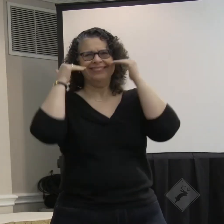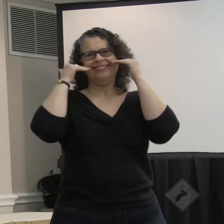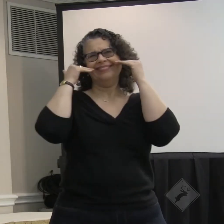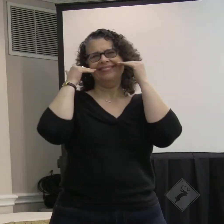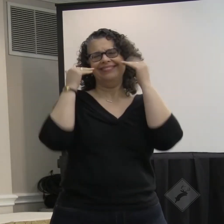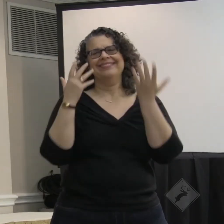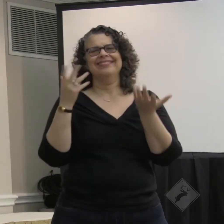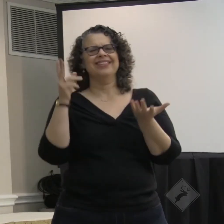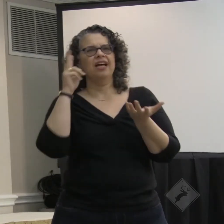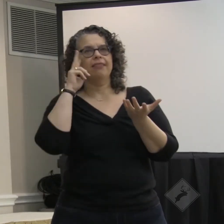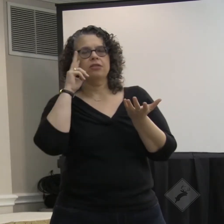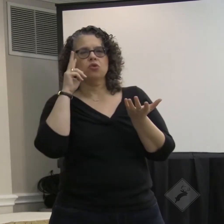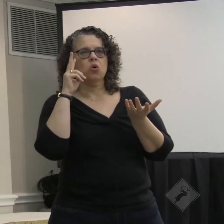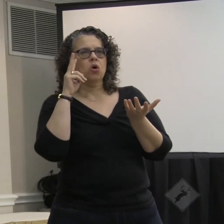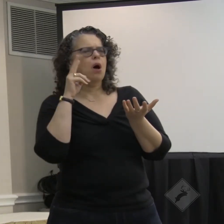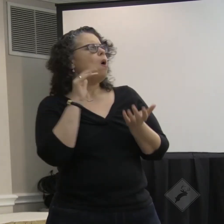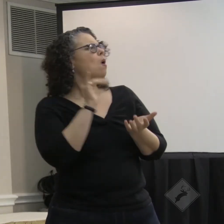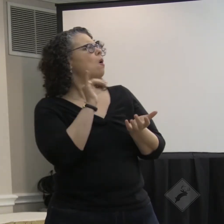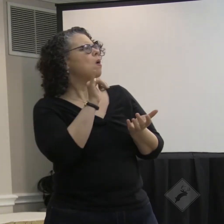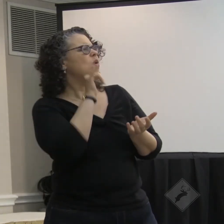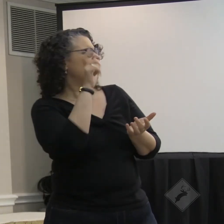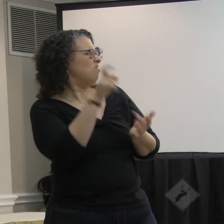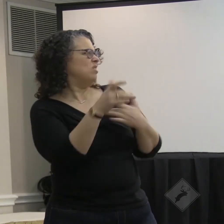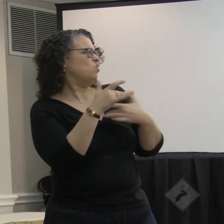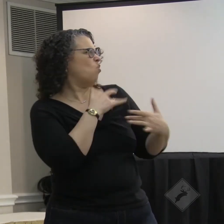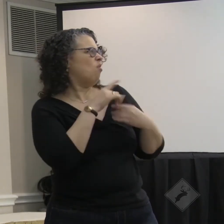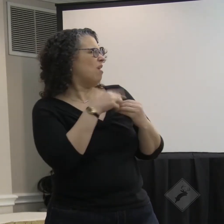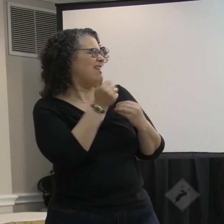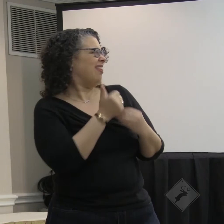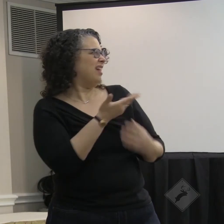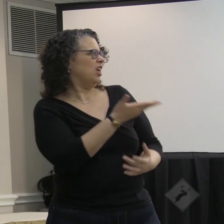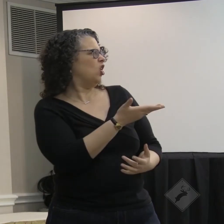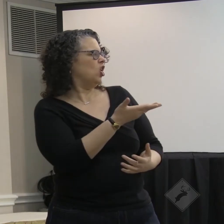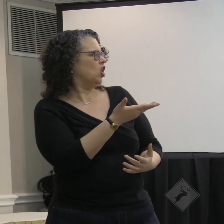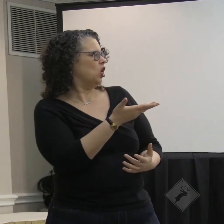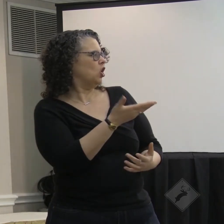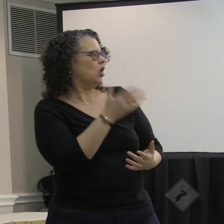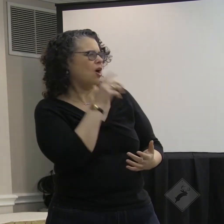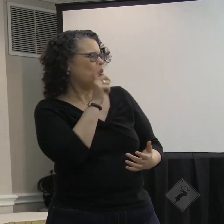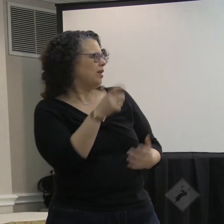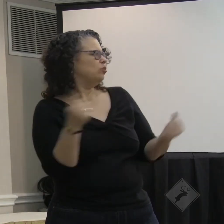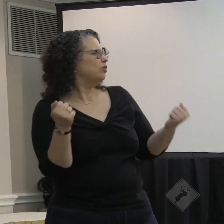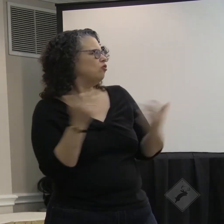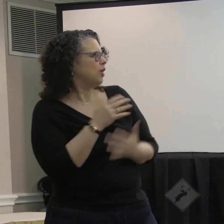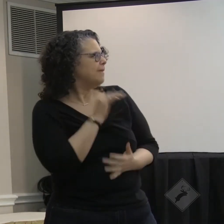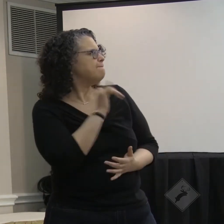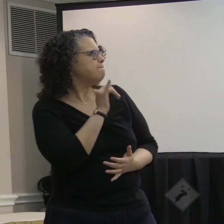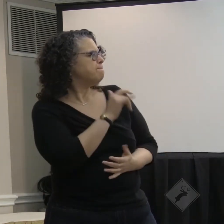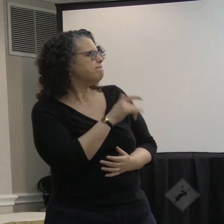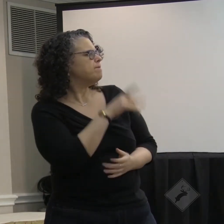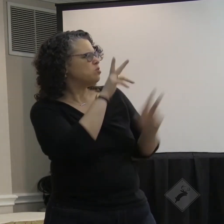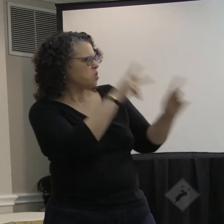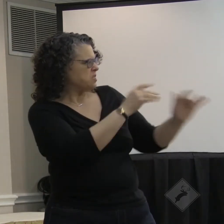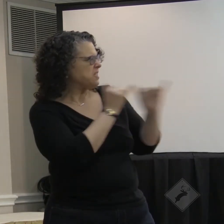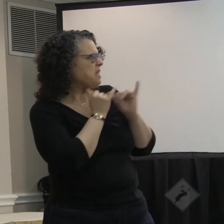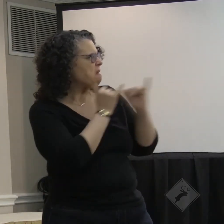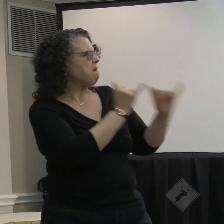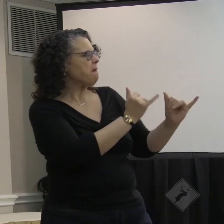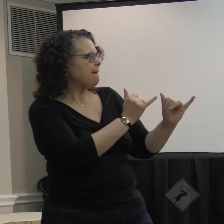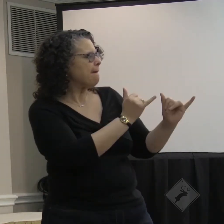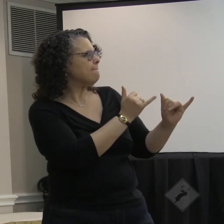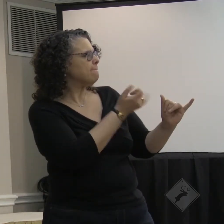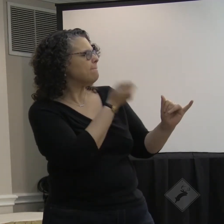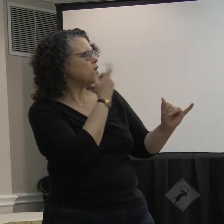saw nothing to worry about here. Nothing to be afraid of. This person is like me, and